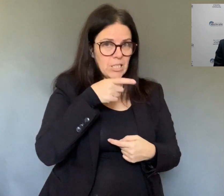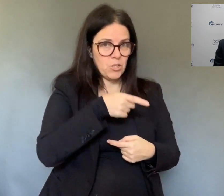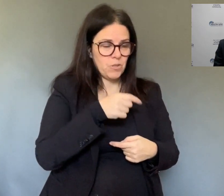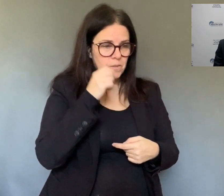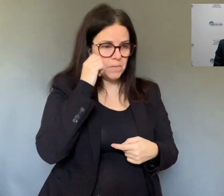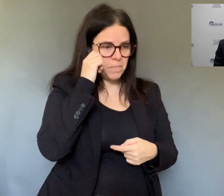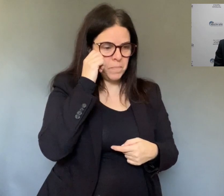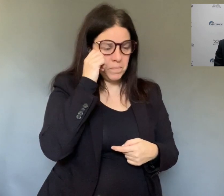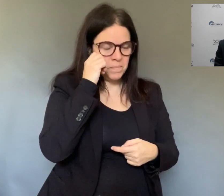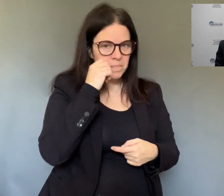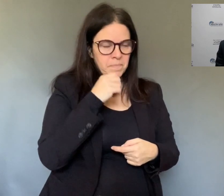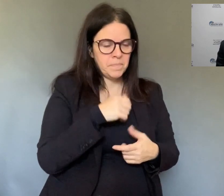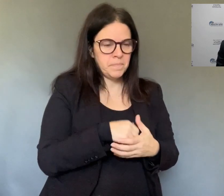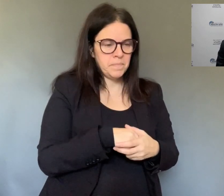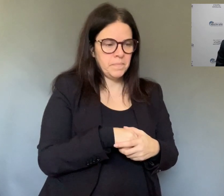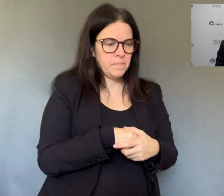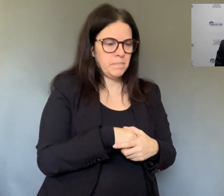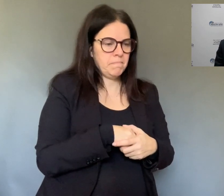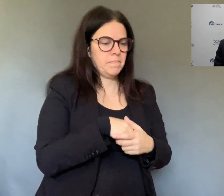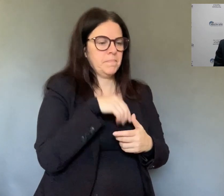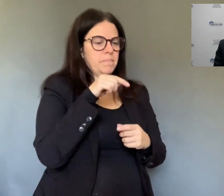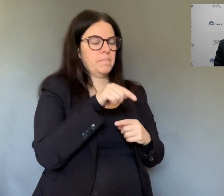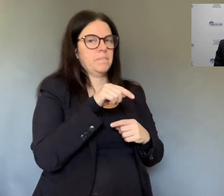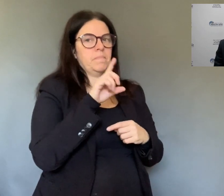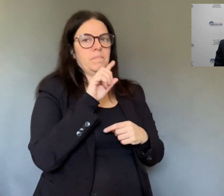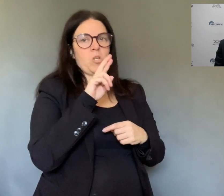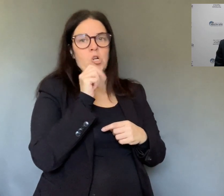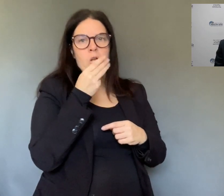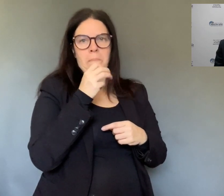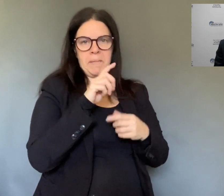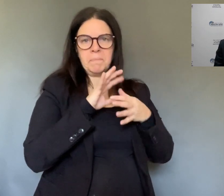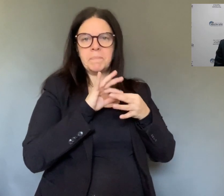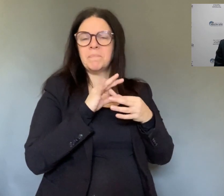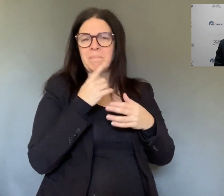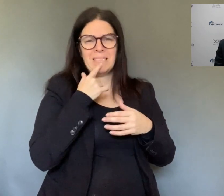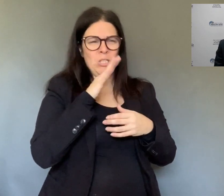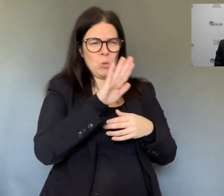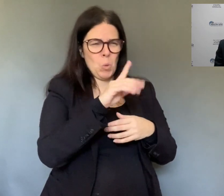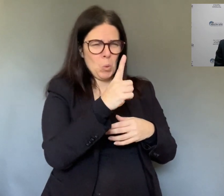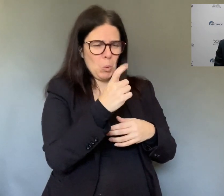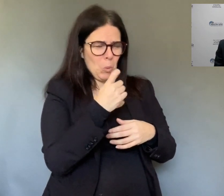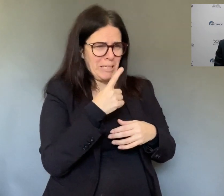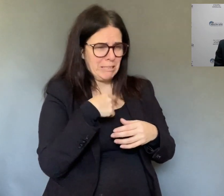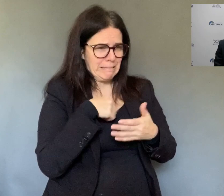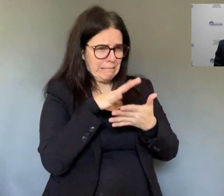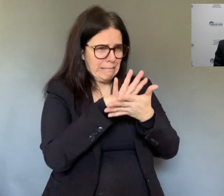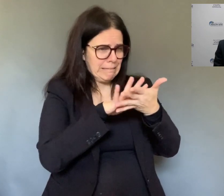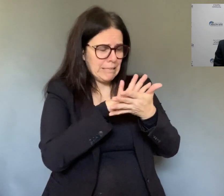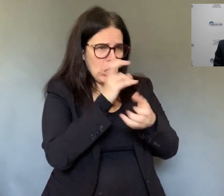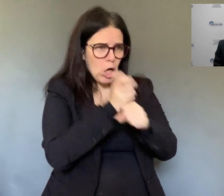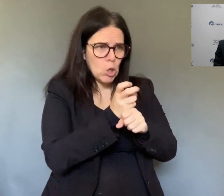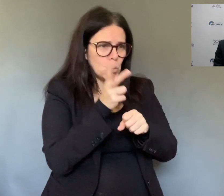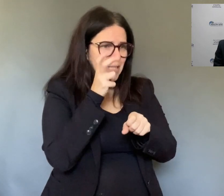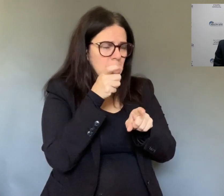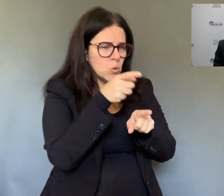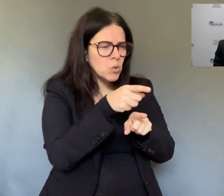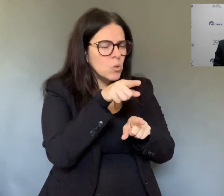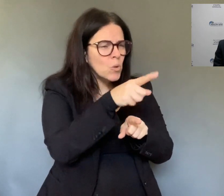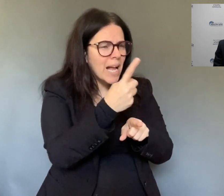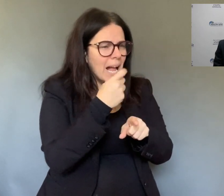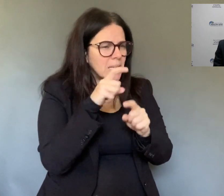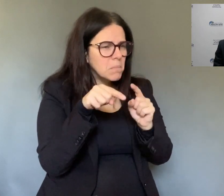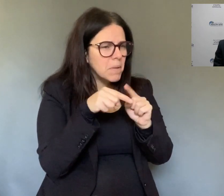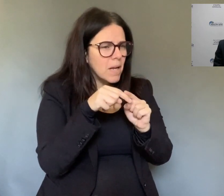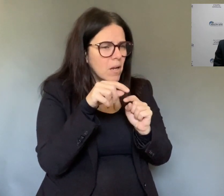So your question, I think I'm having a difficulty in hearing you. You're asking about the probable cases? Just